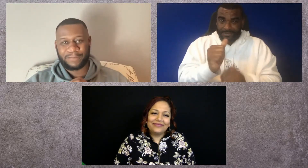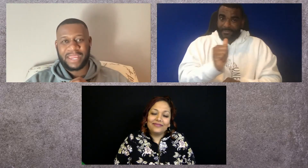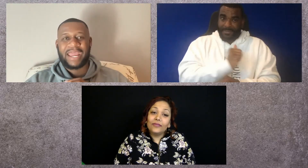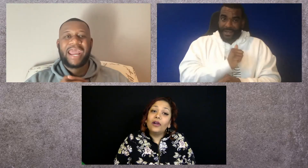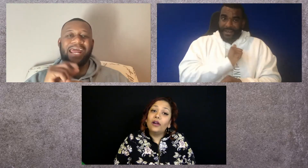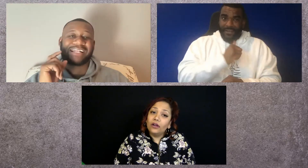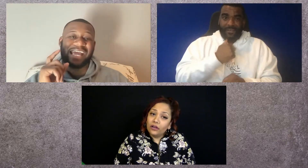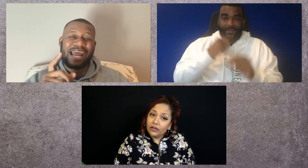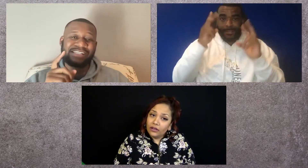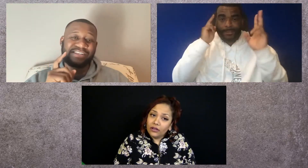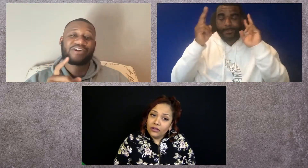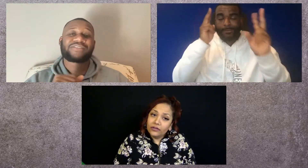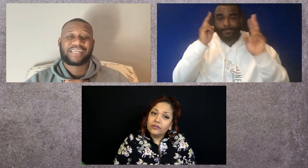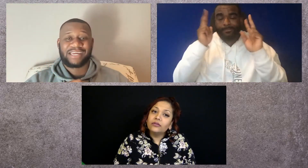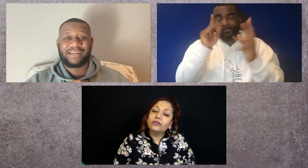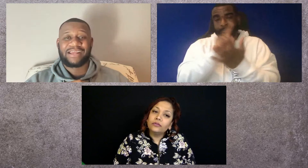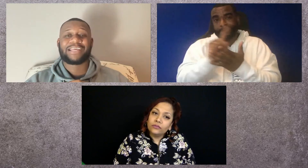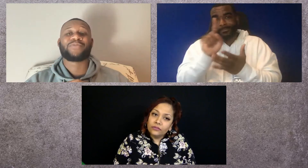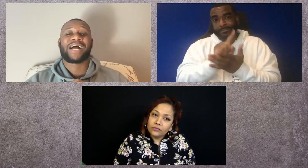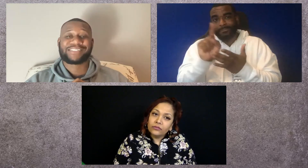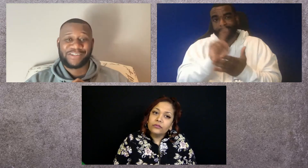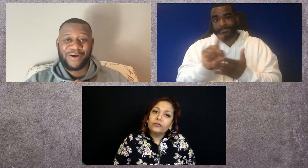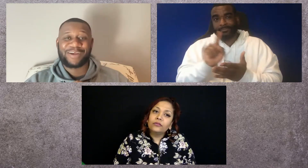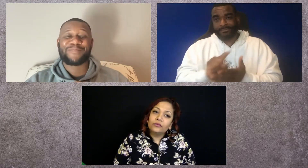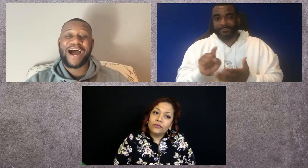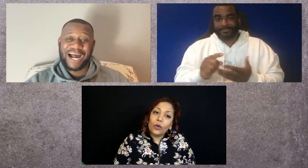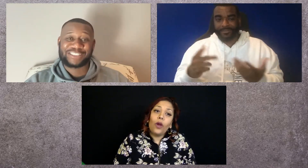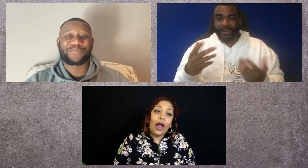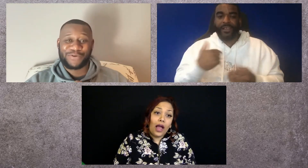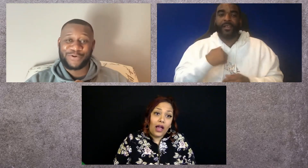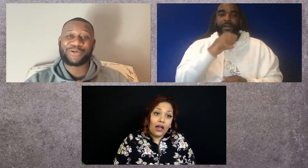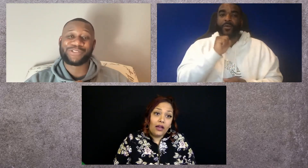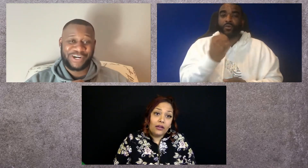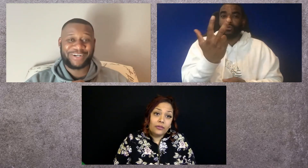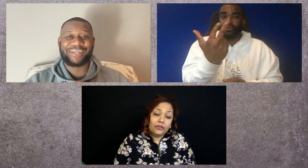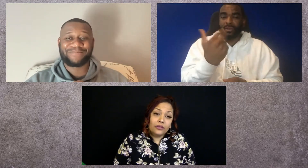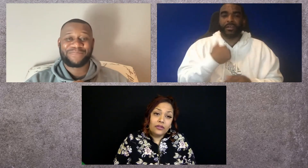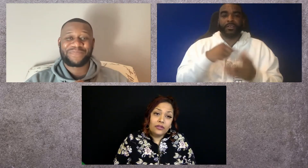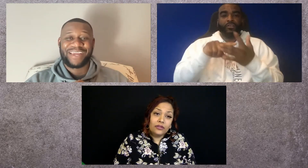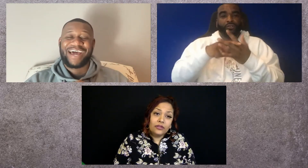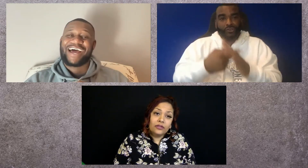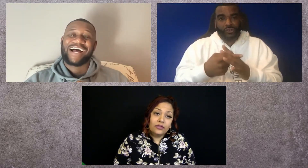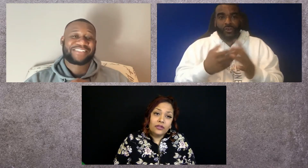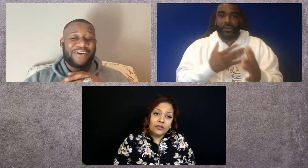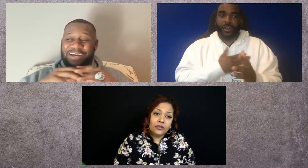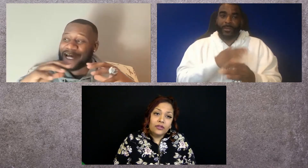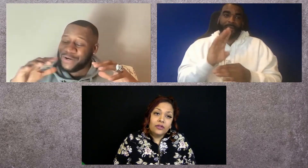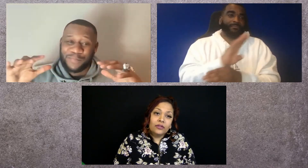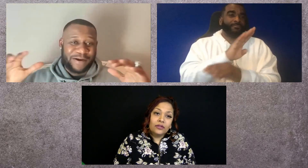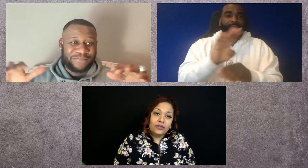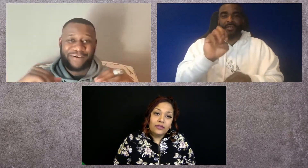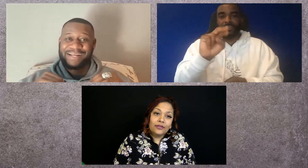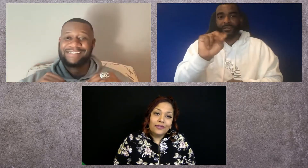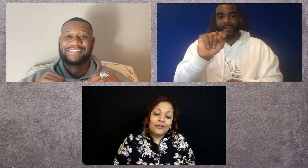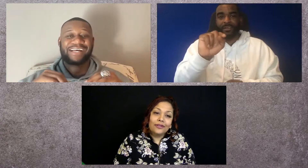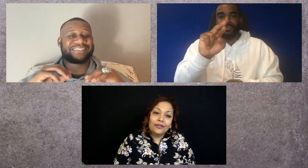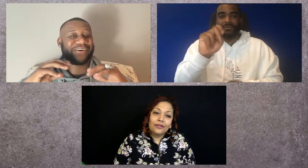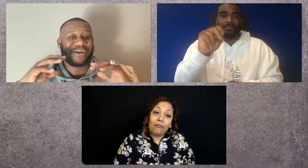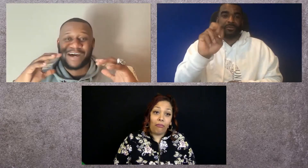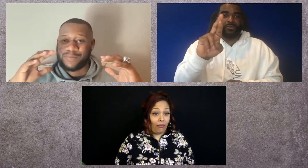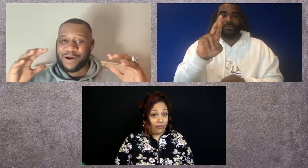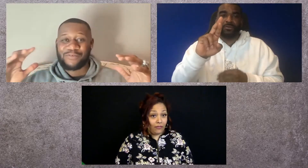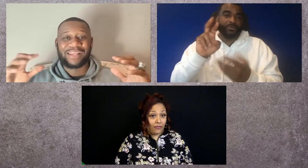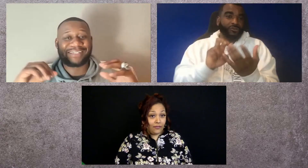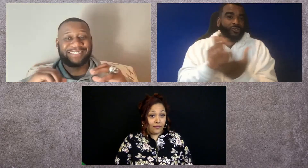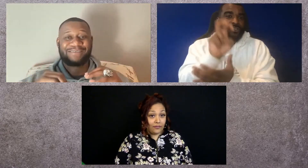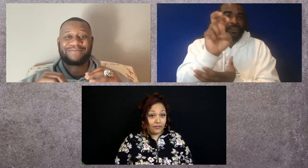week. And at the age of 13 is when I started my entrepreneurial journey. I started cutting on my friends. I